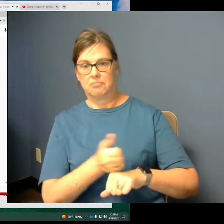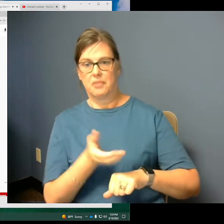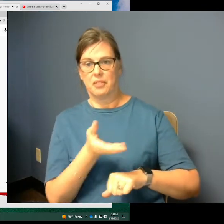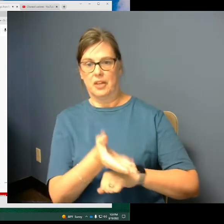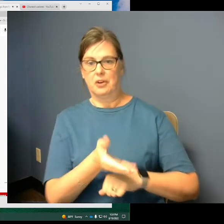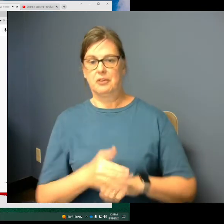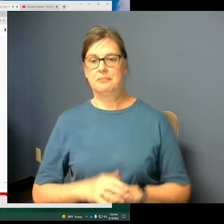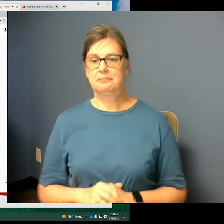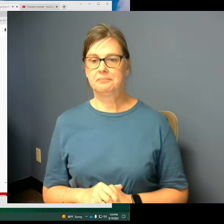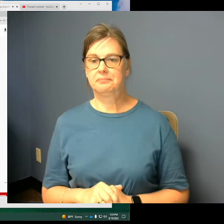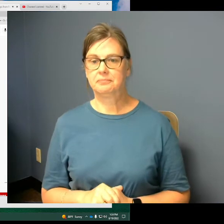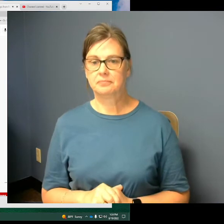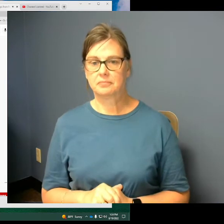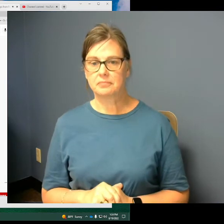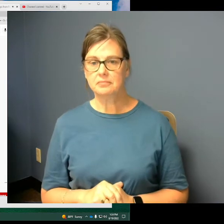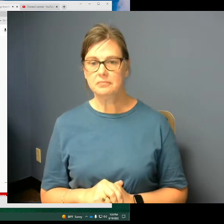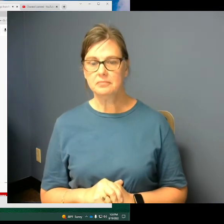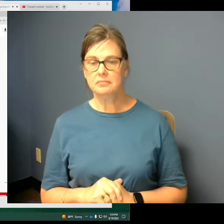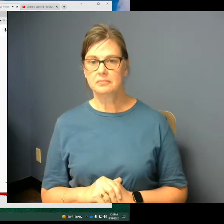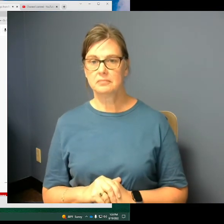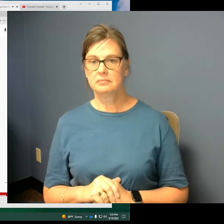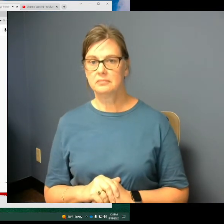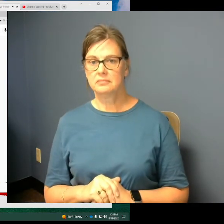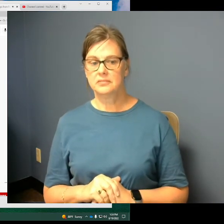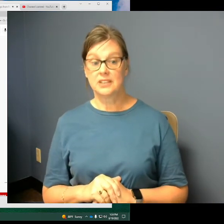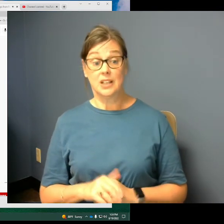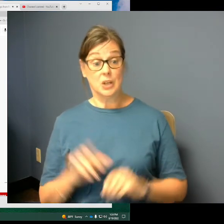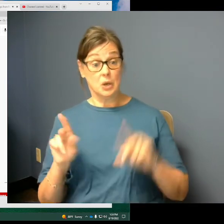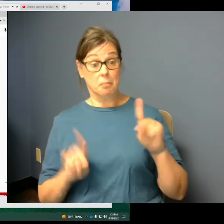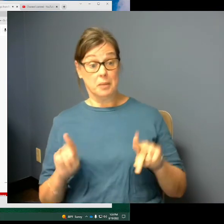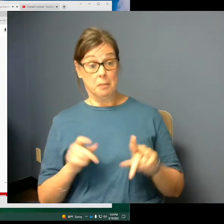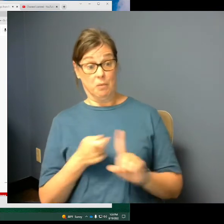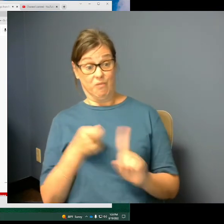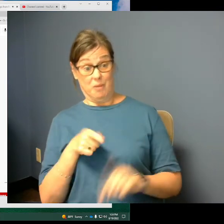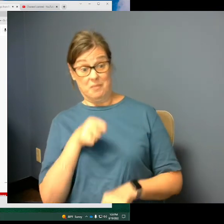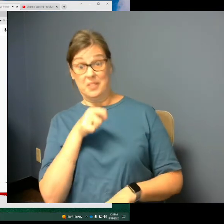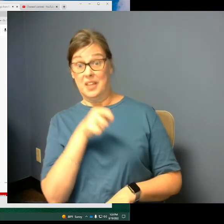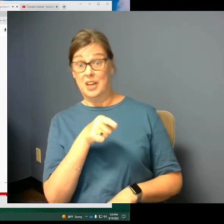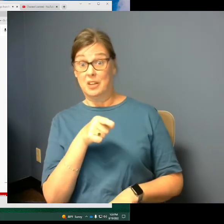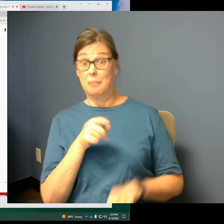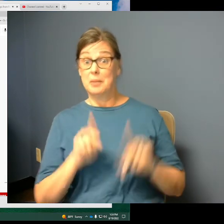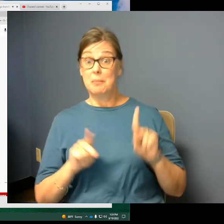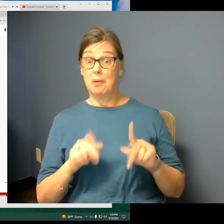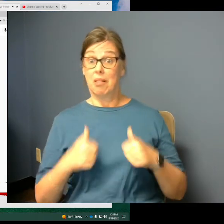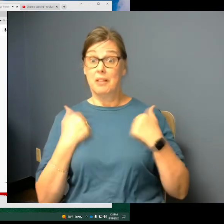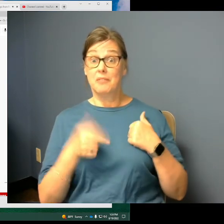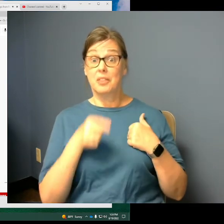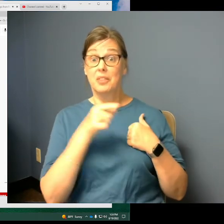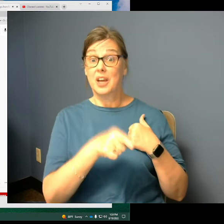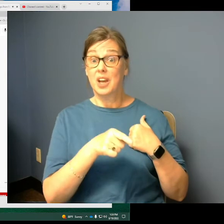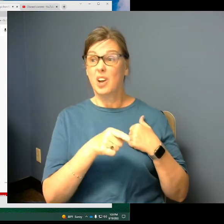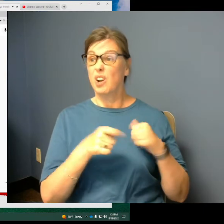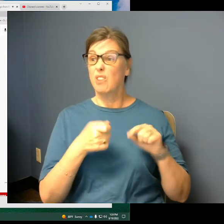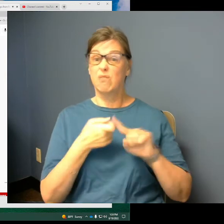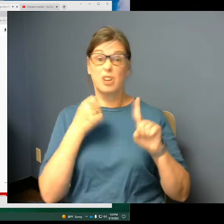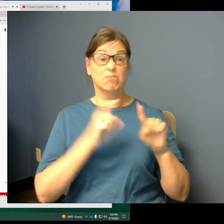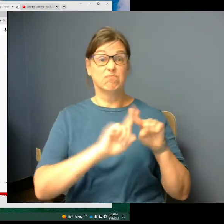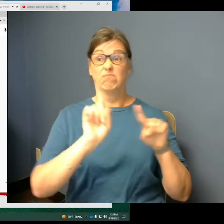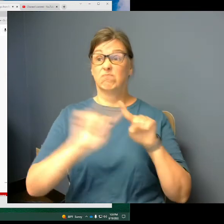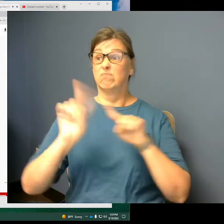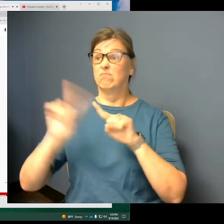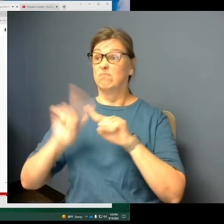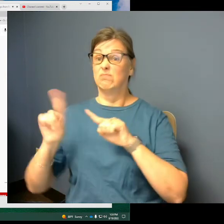people that are there from around the world. Some of them, obviously, not of their own volition. All right.